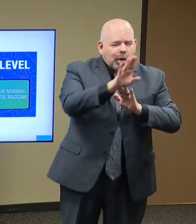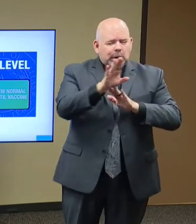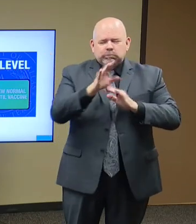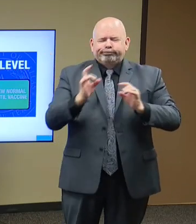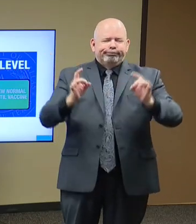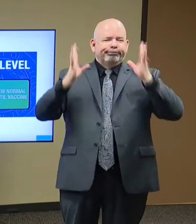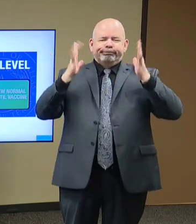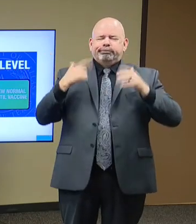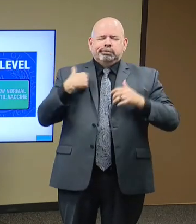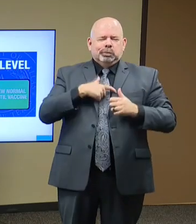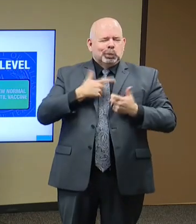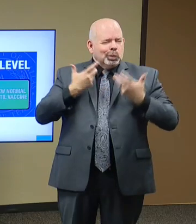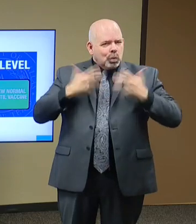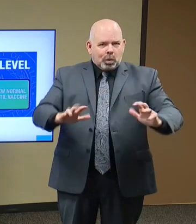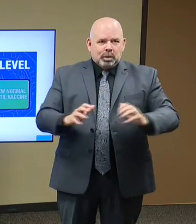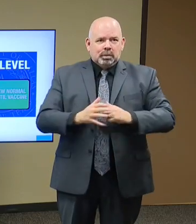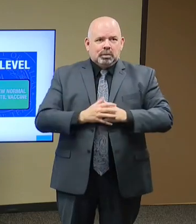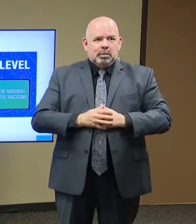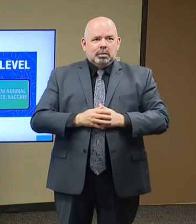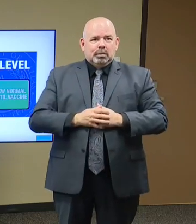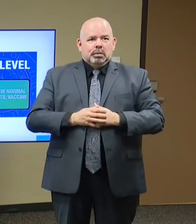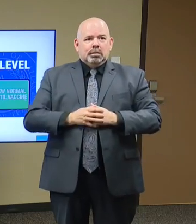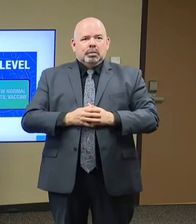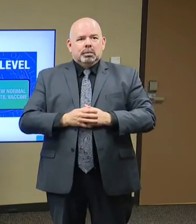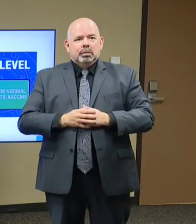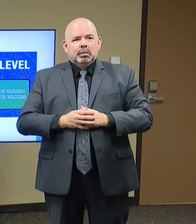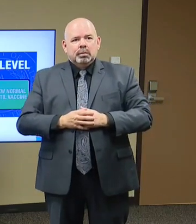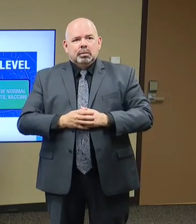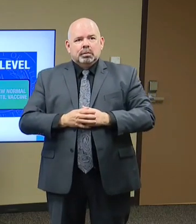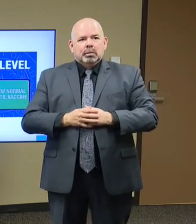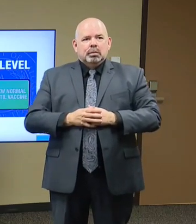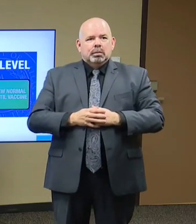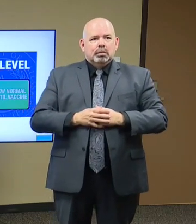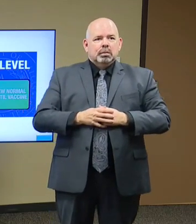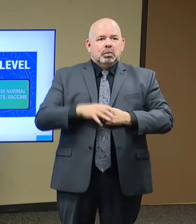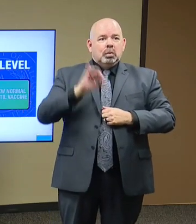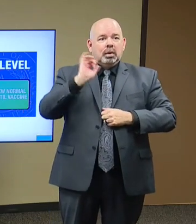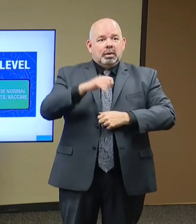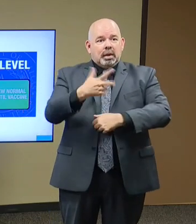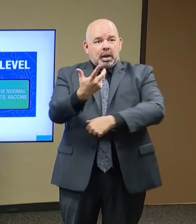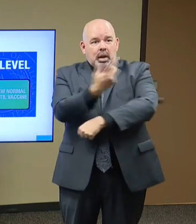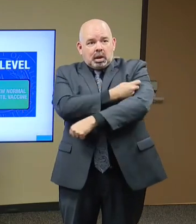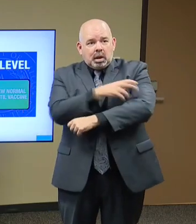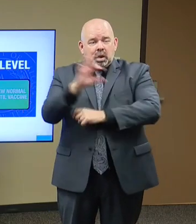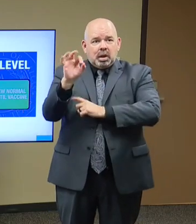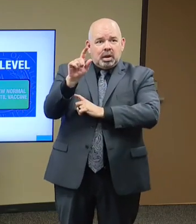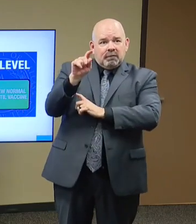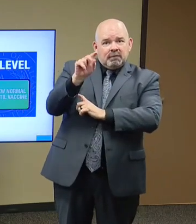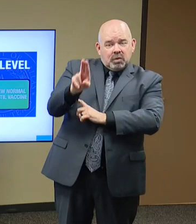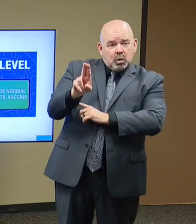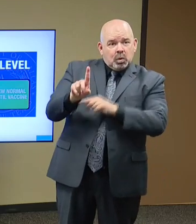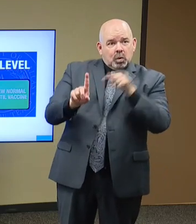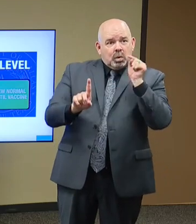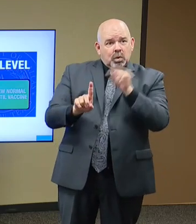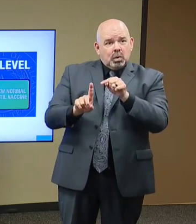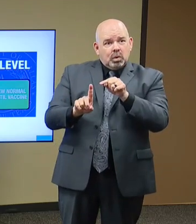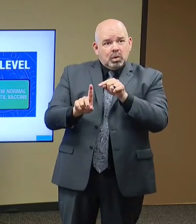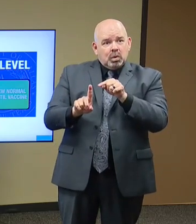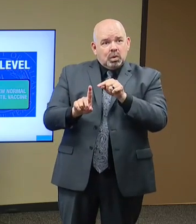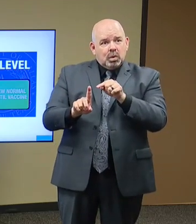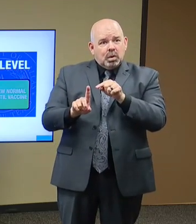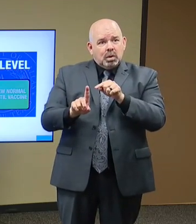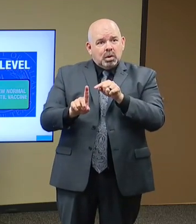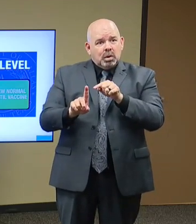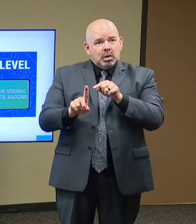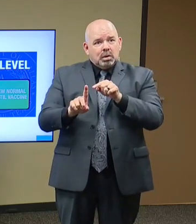is going on. So, it's the flu shot, getting a flu shot is something we've got a vaccine for. It's just an easy step